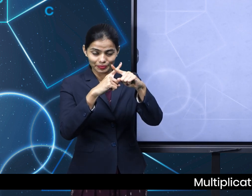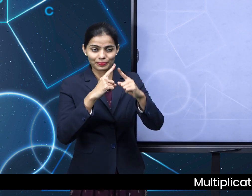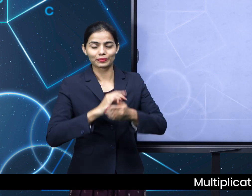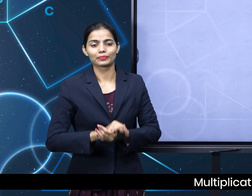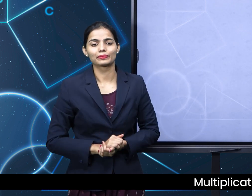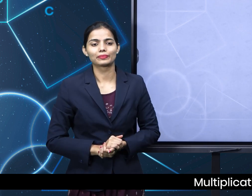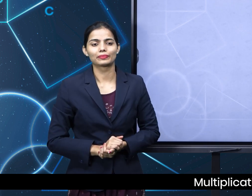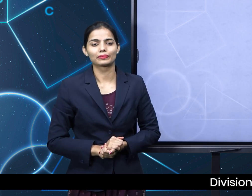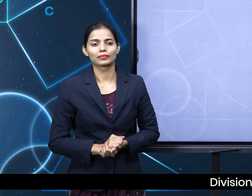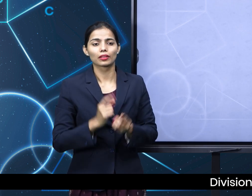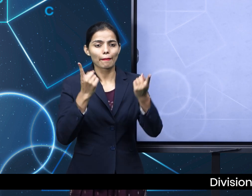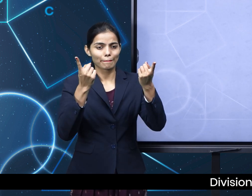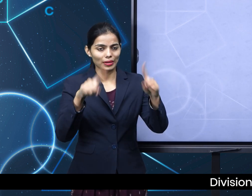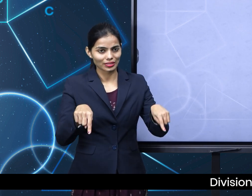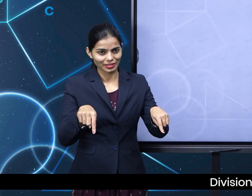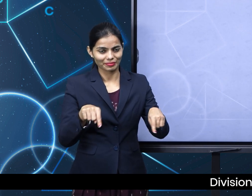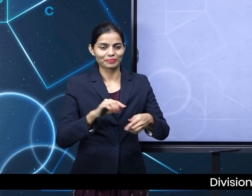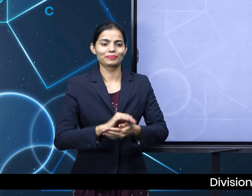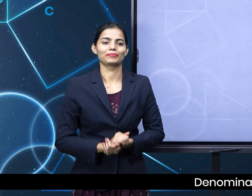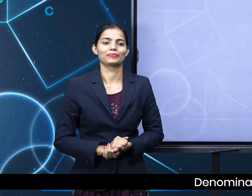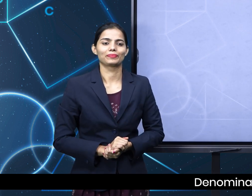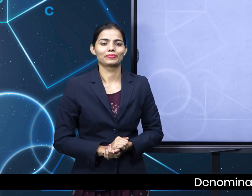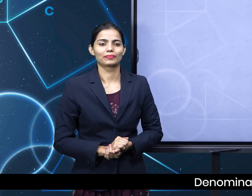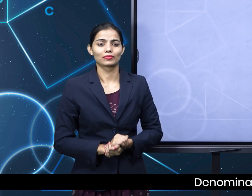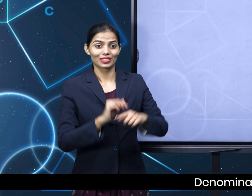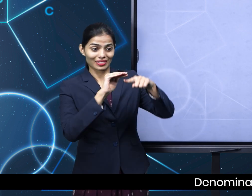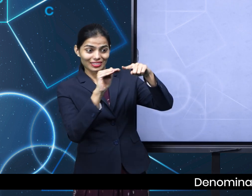multiplication, division, denominator,